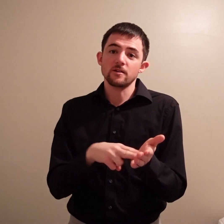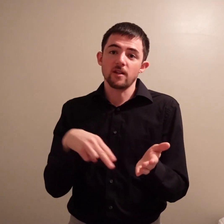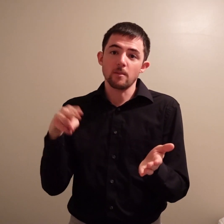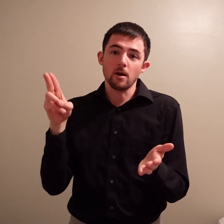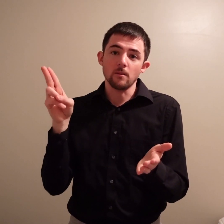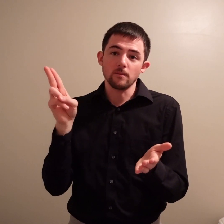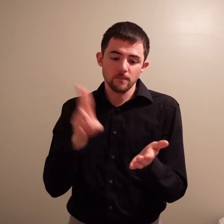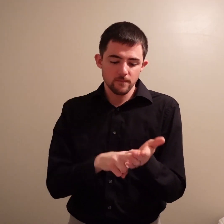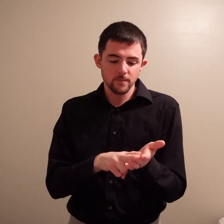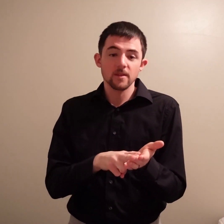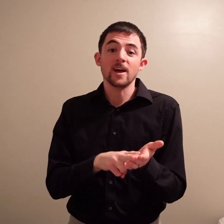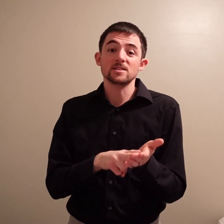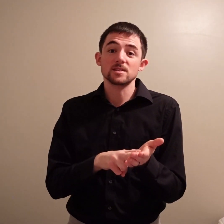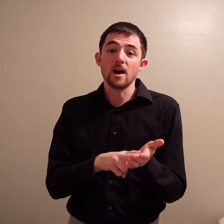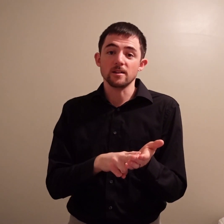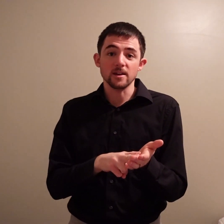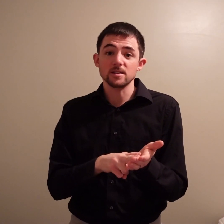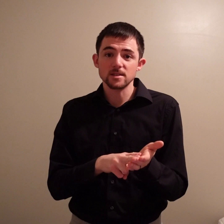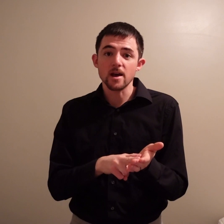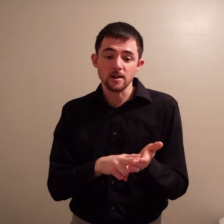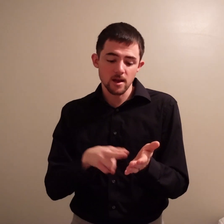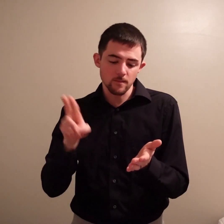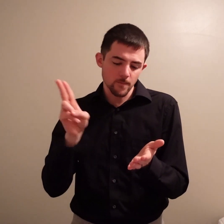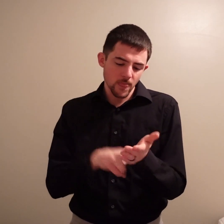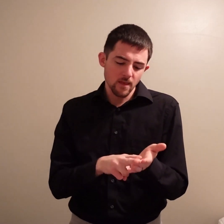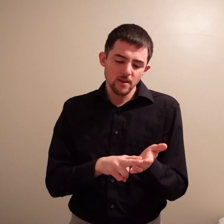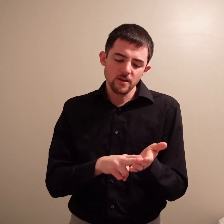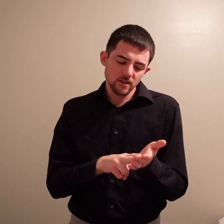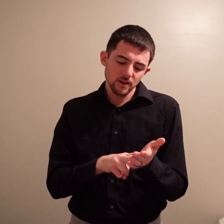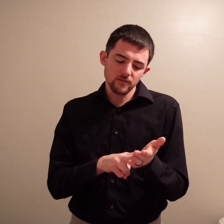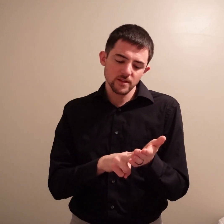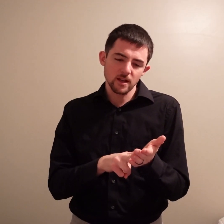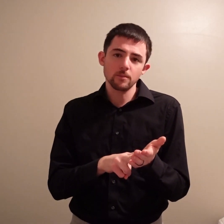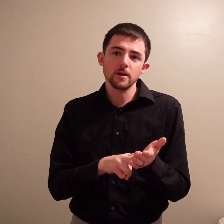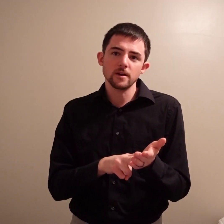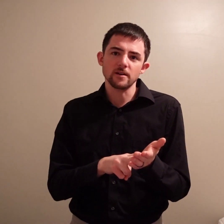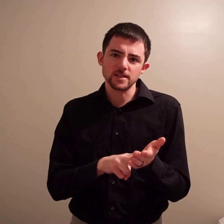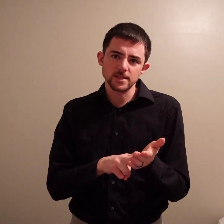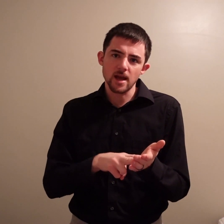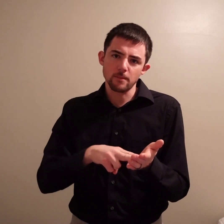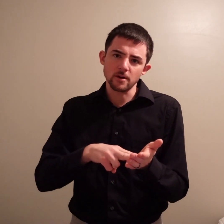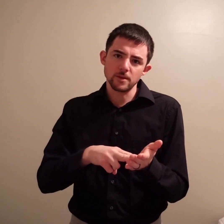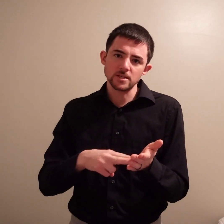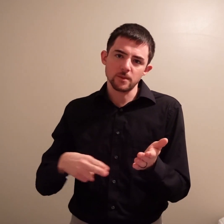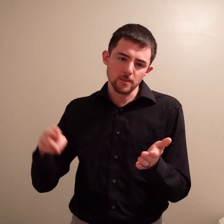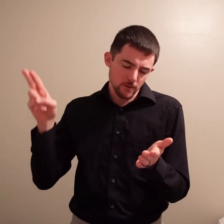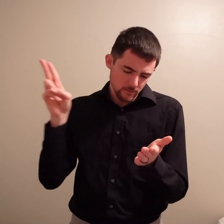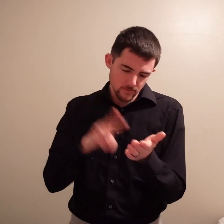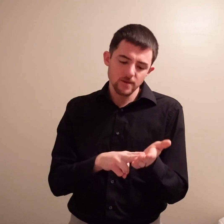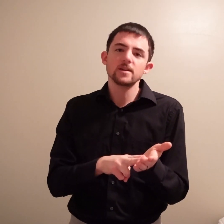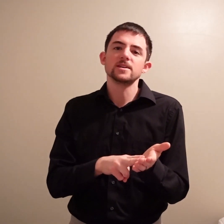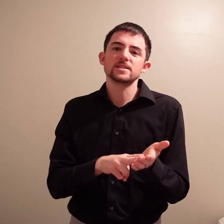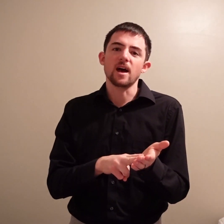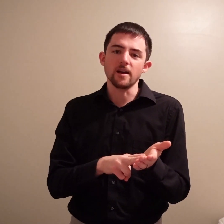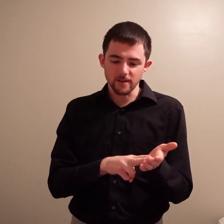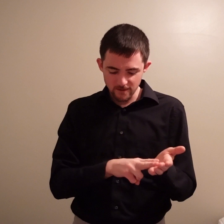flat palm. That's sign, like to sign a name. You can think of this like putting down a stamp on a piece of paper. Sign.